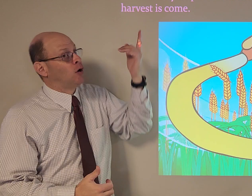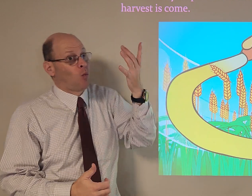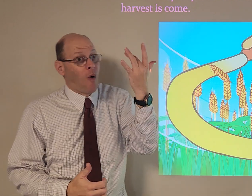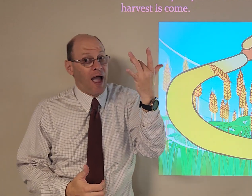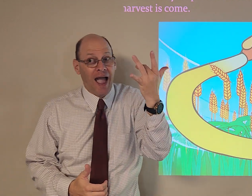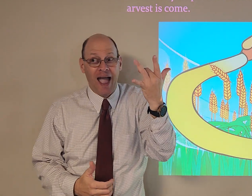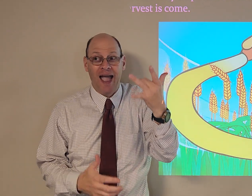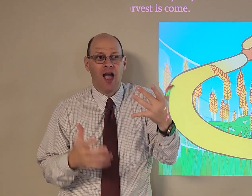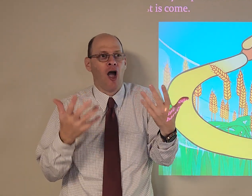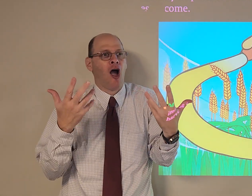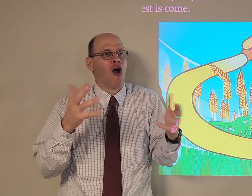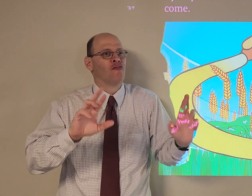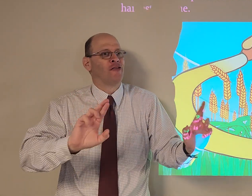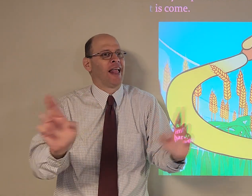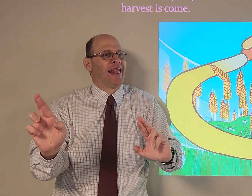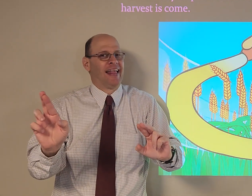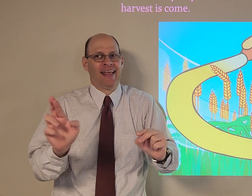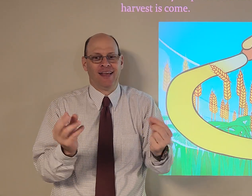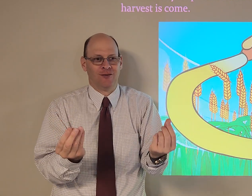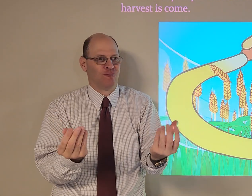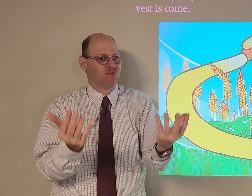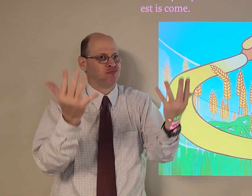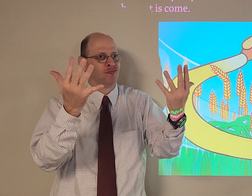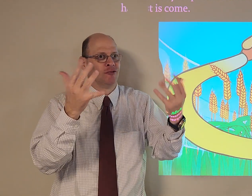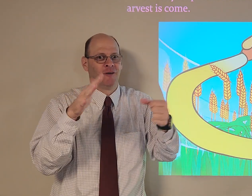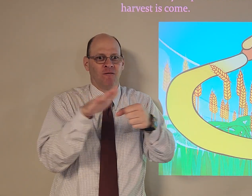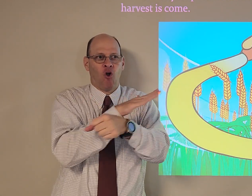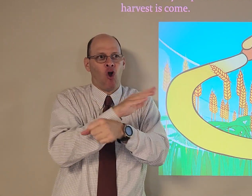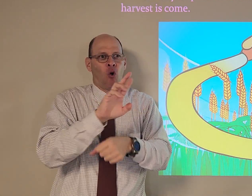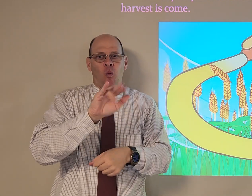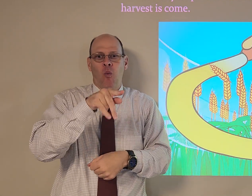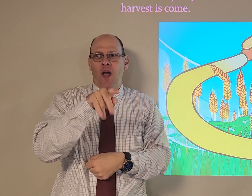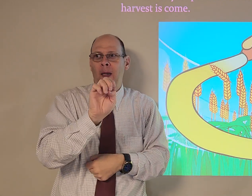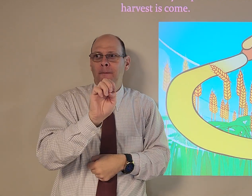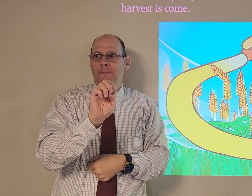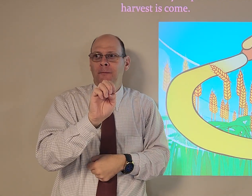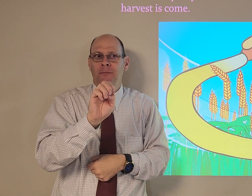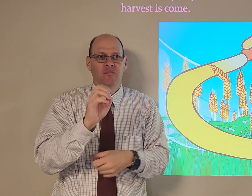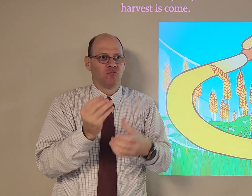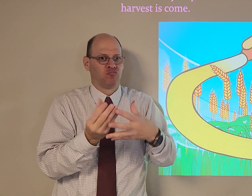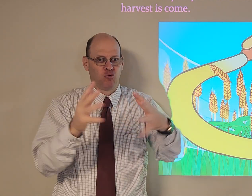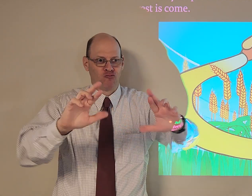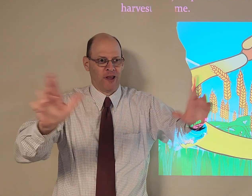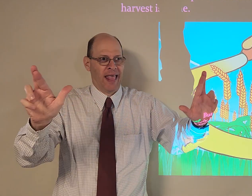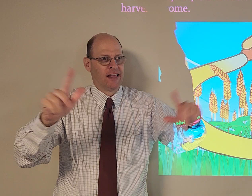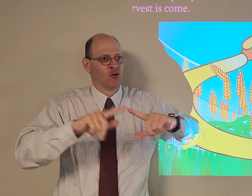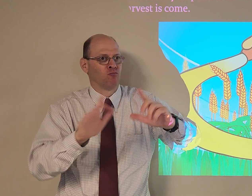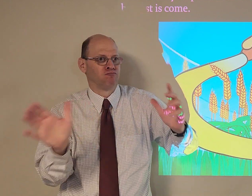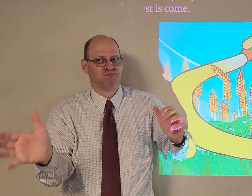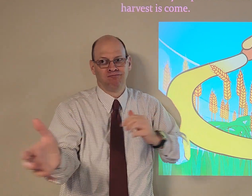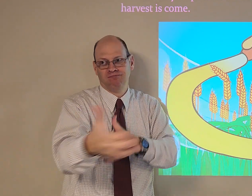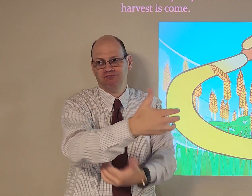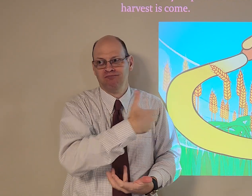tool. It's a curved-shaped knife, basically. And the technique they use